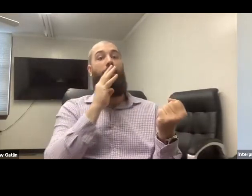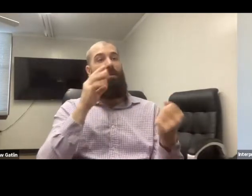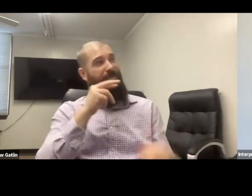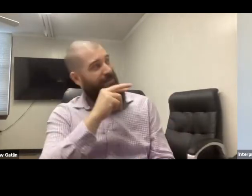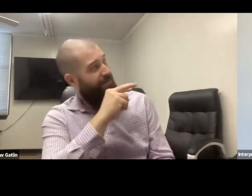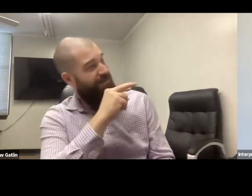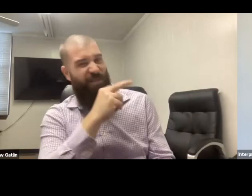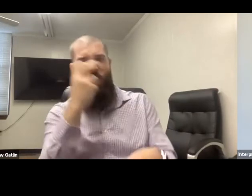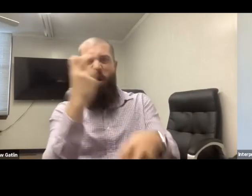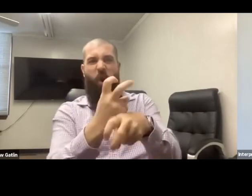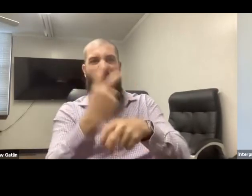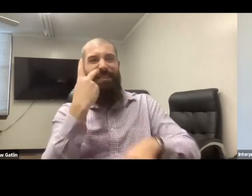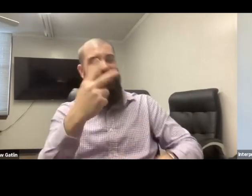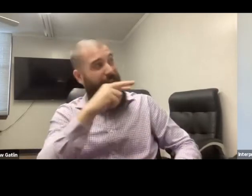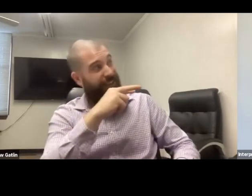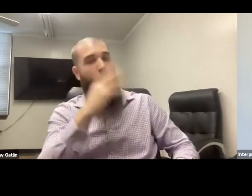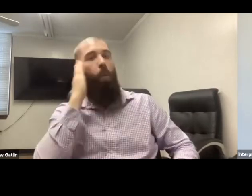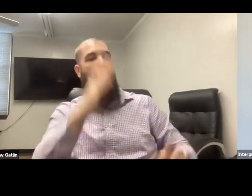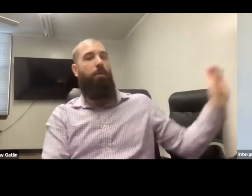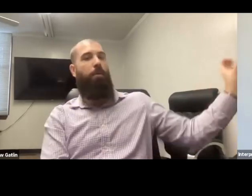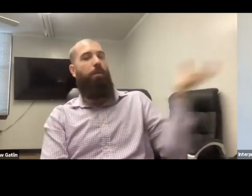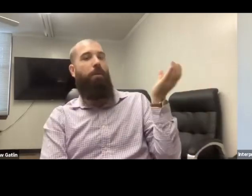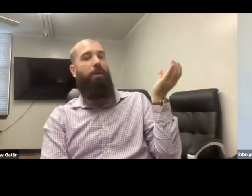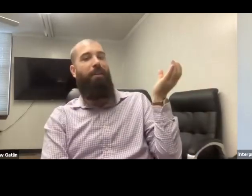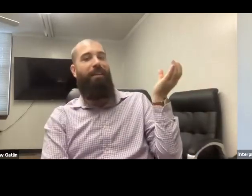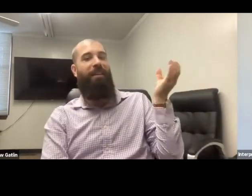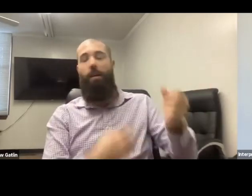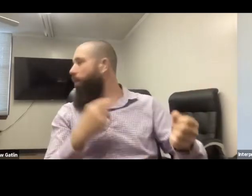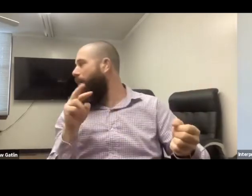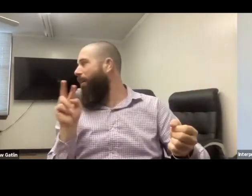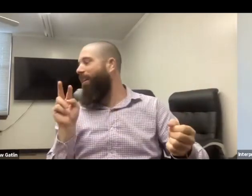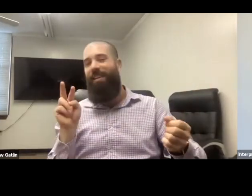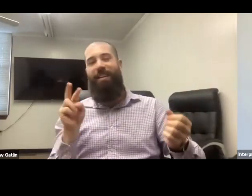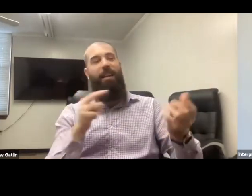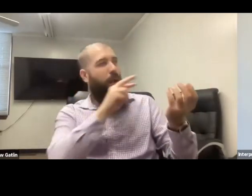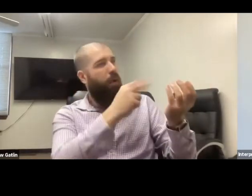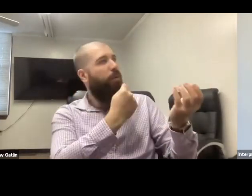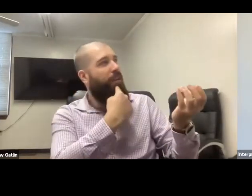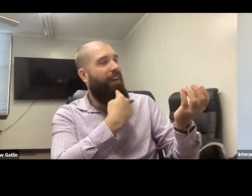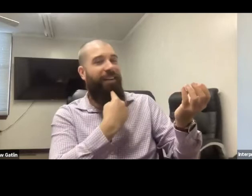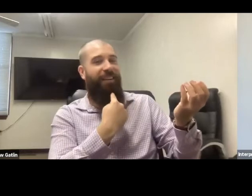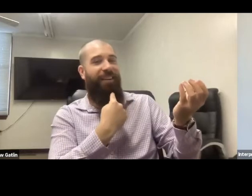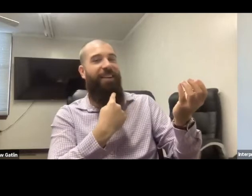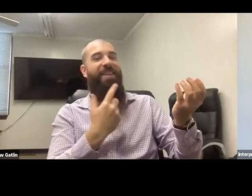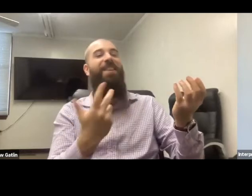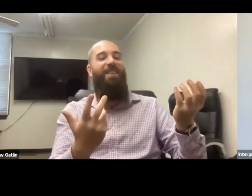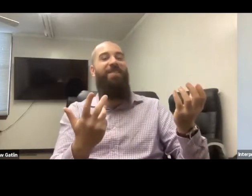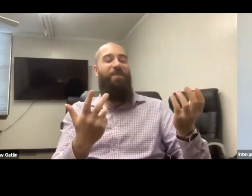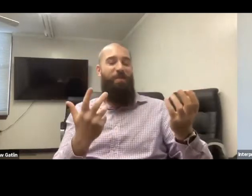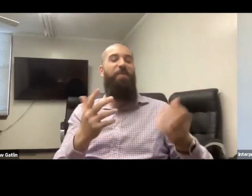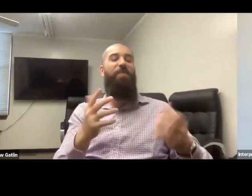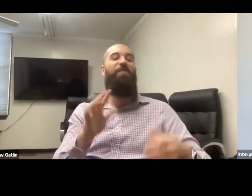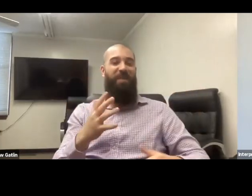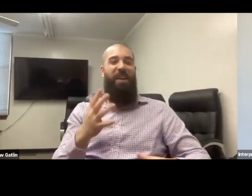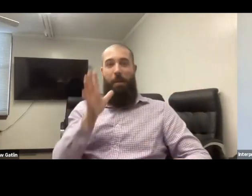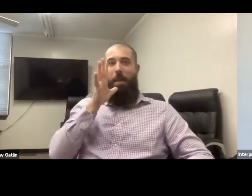Like when you're driving and you're looking straight ahead and they can't see your mouth, it's harder. That's why they want you to look at them, you know, so they can see